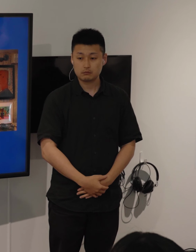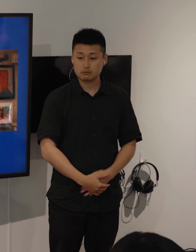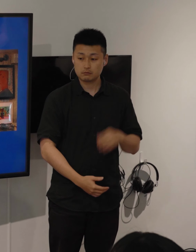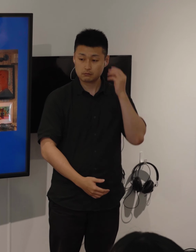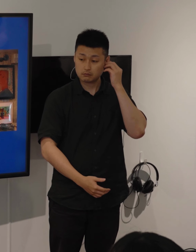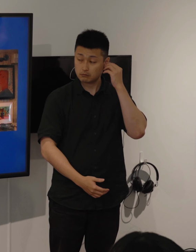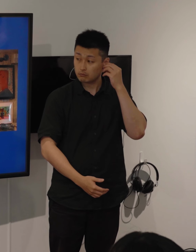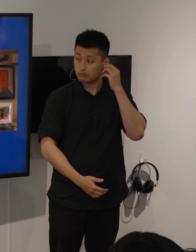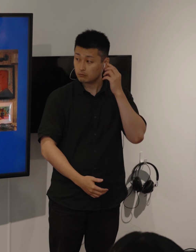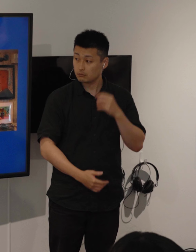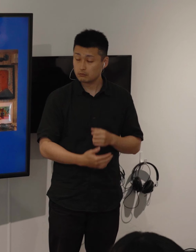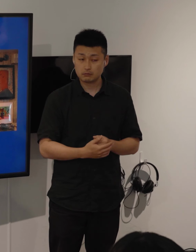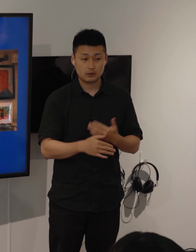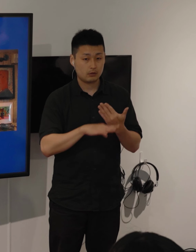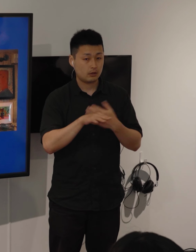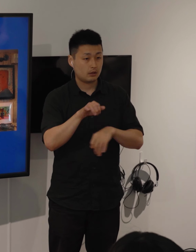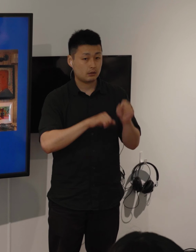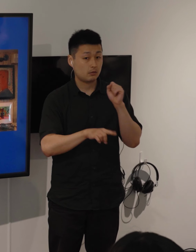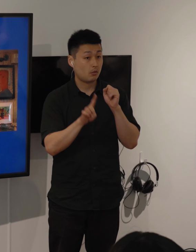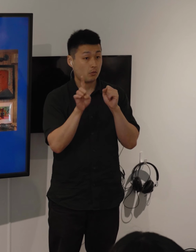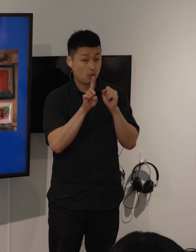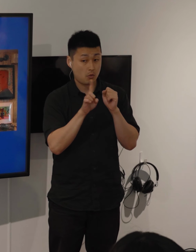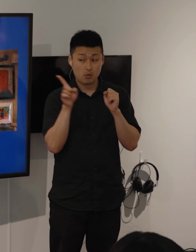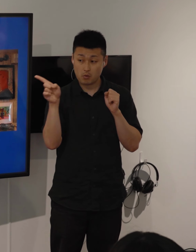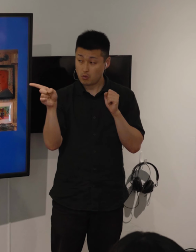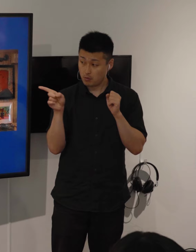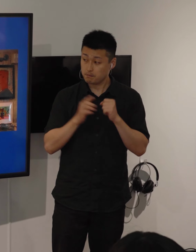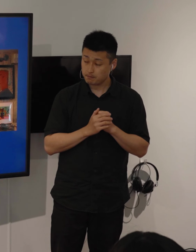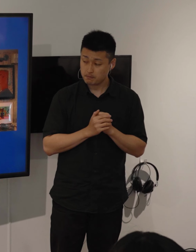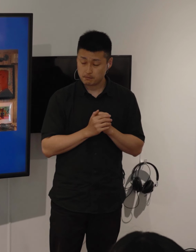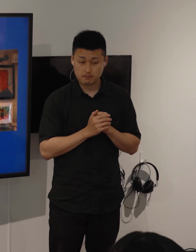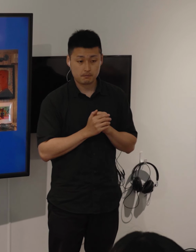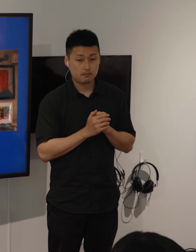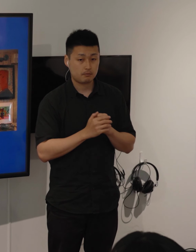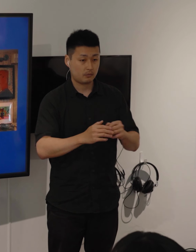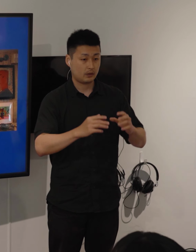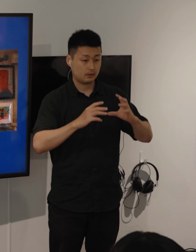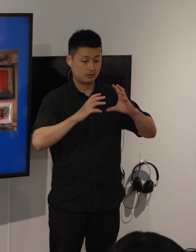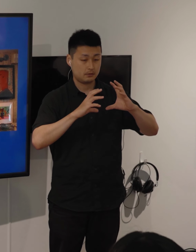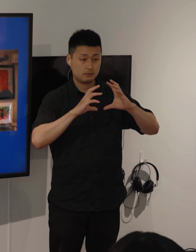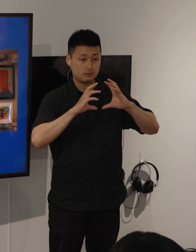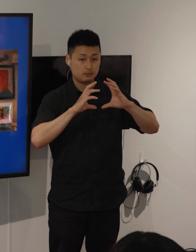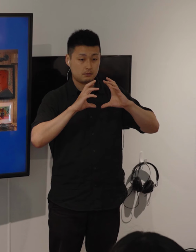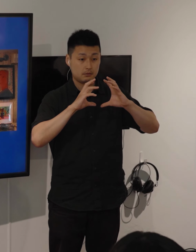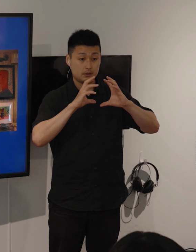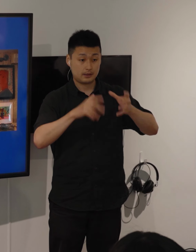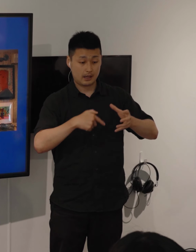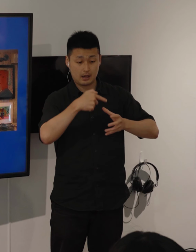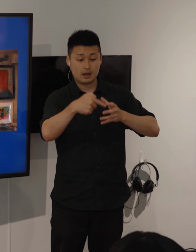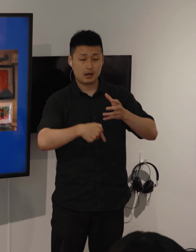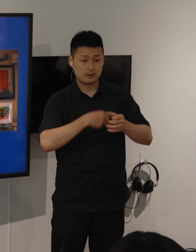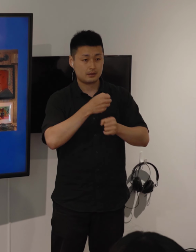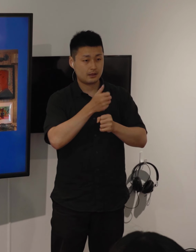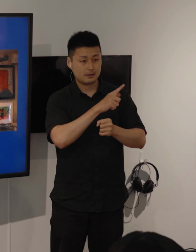called Meet the Collector series, where I interview collectors around the world of folk art, outsider art, and